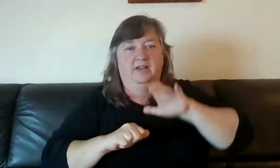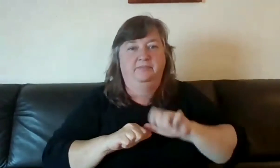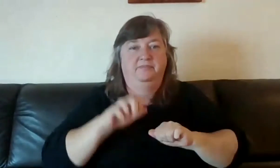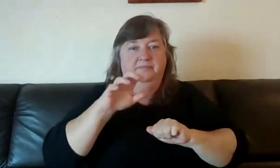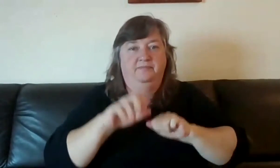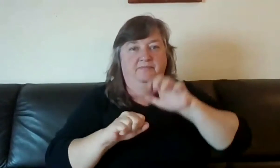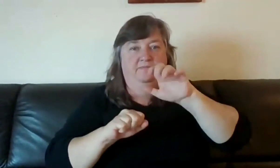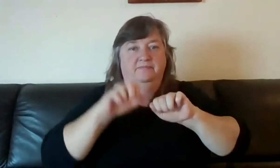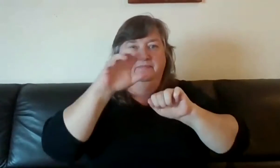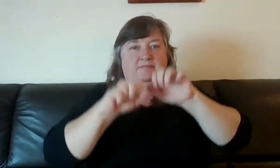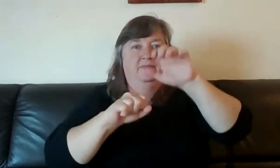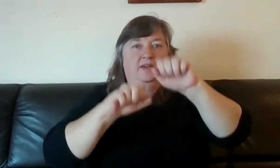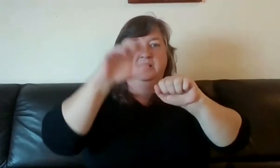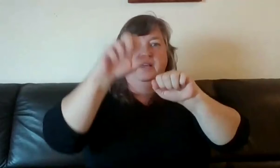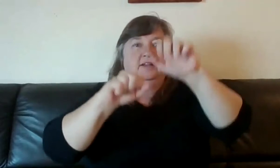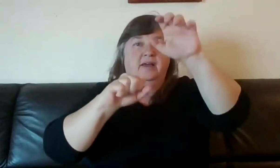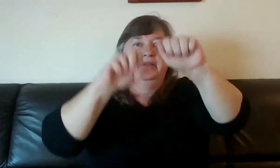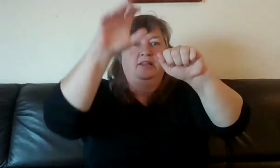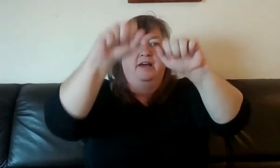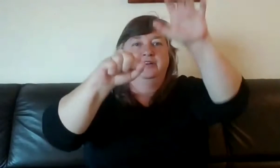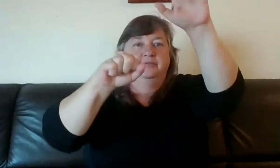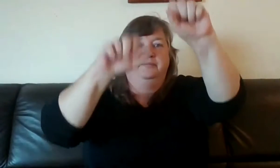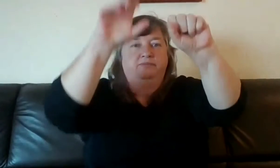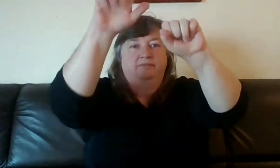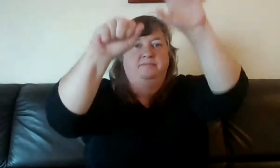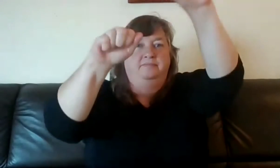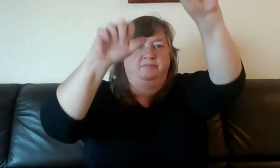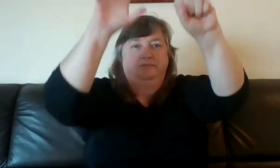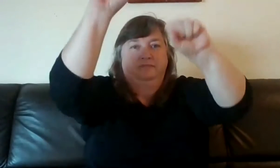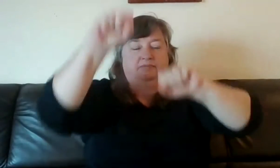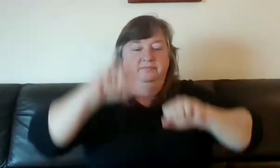Climb, like climbing a ladder.